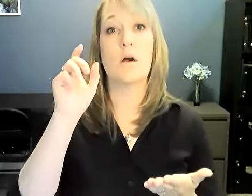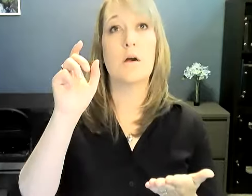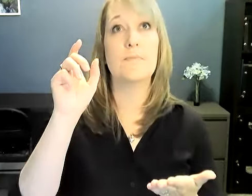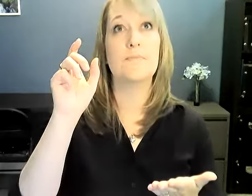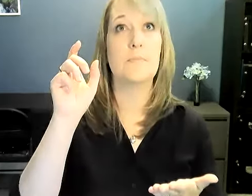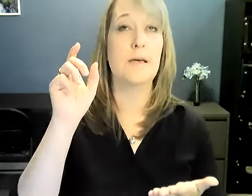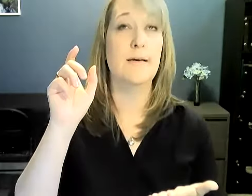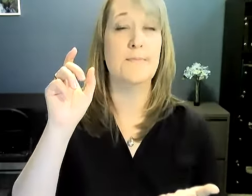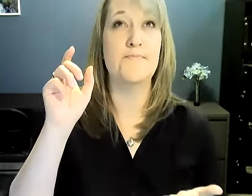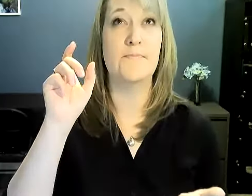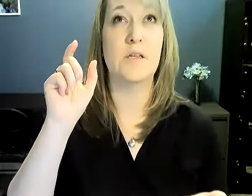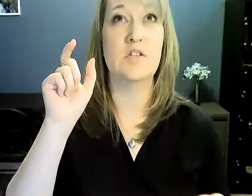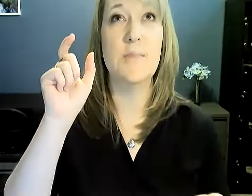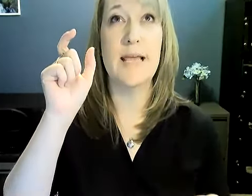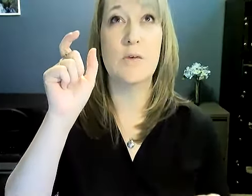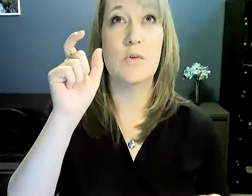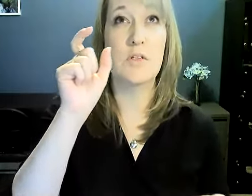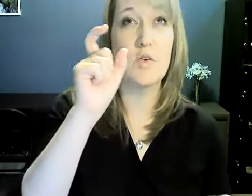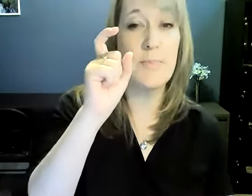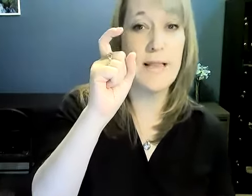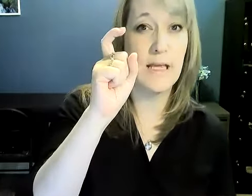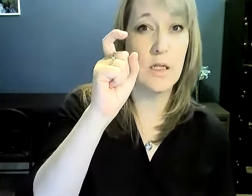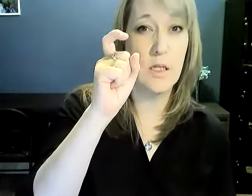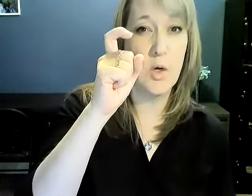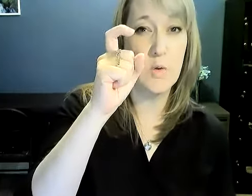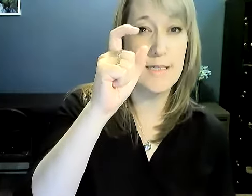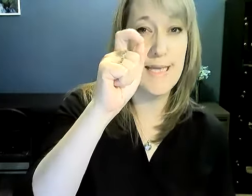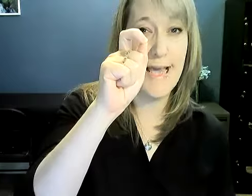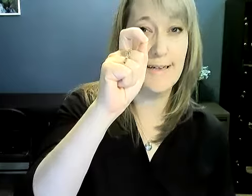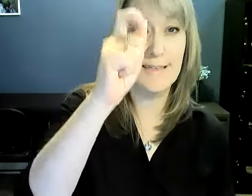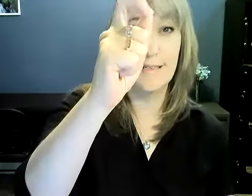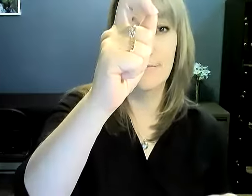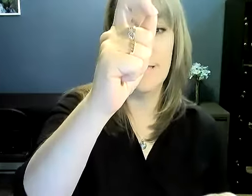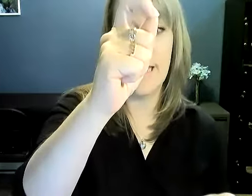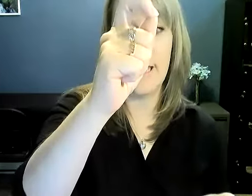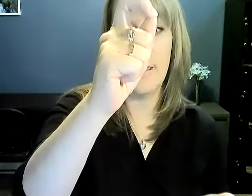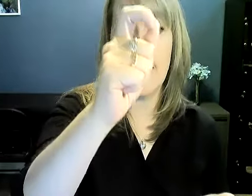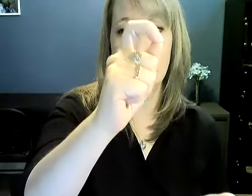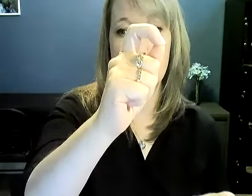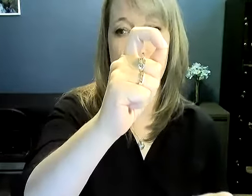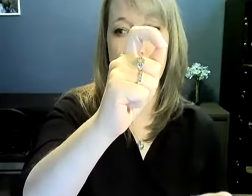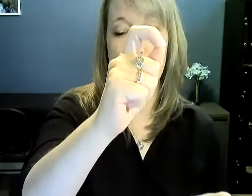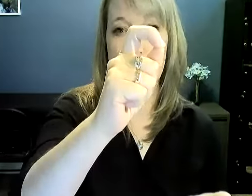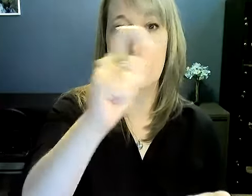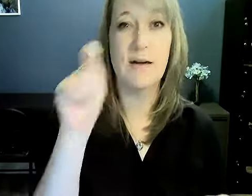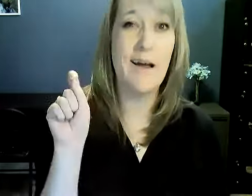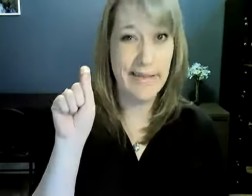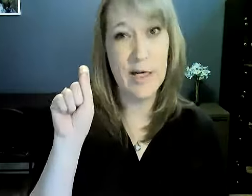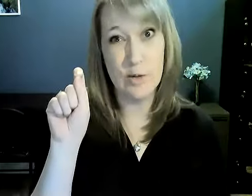Your dominant hand will sort of be like a closed X, like that, kind of like you're holding a